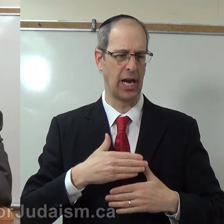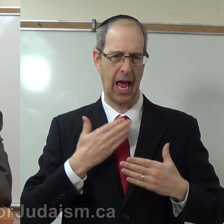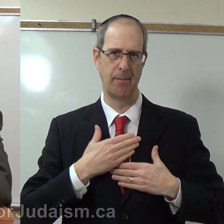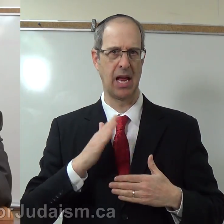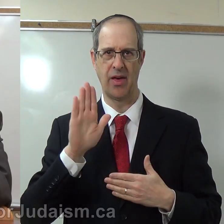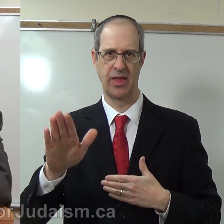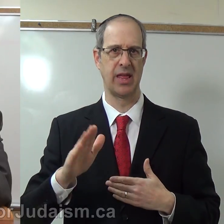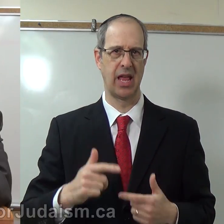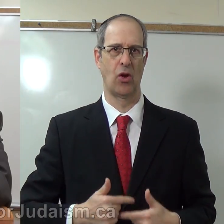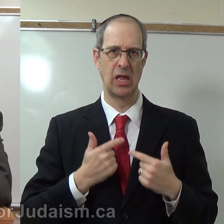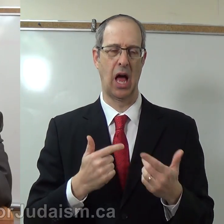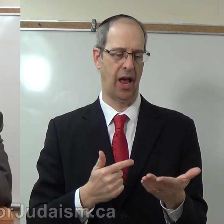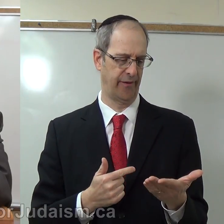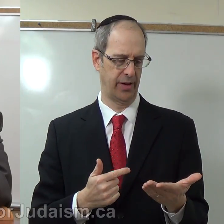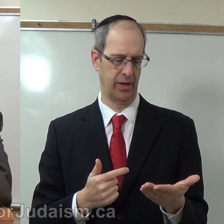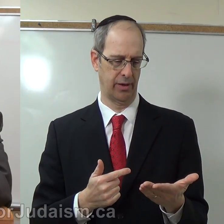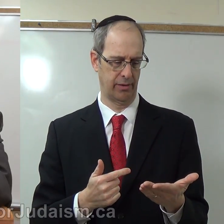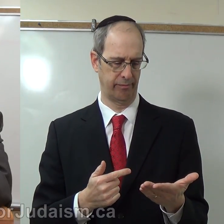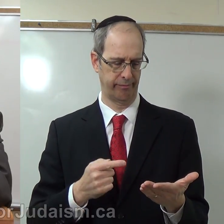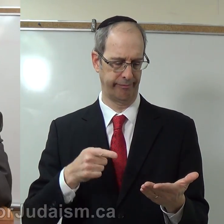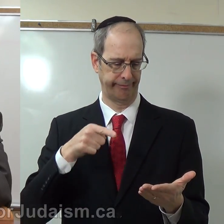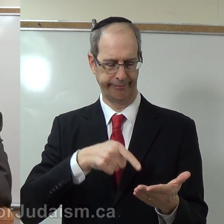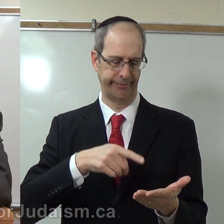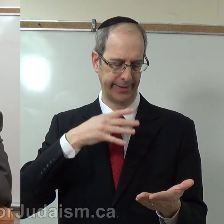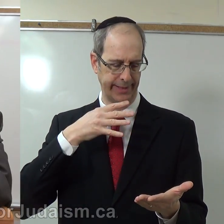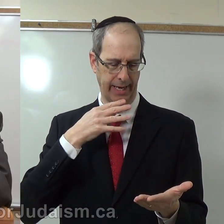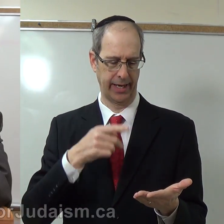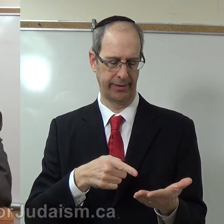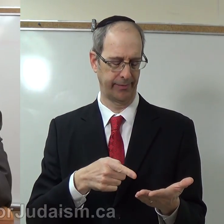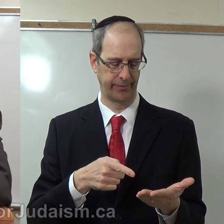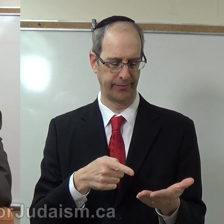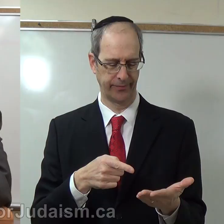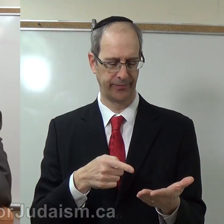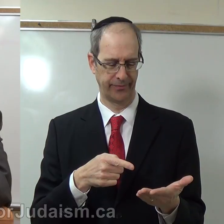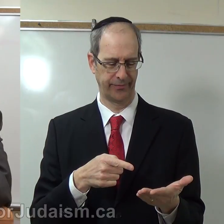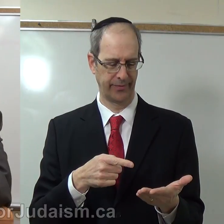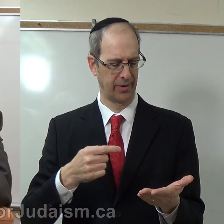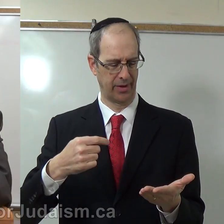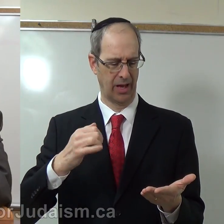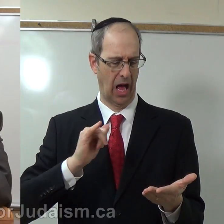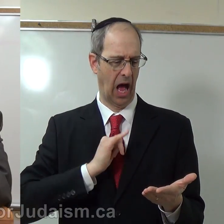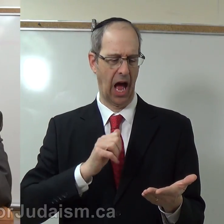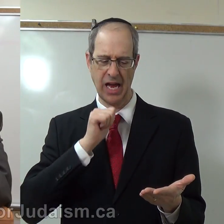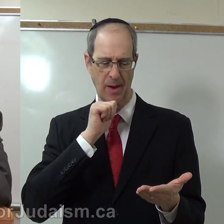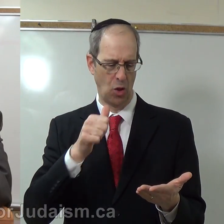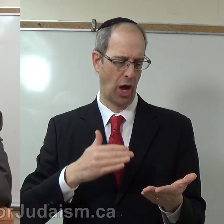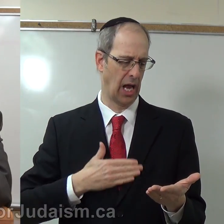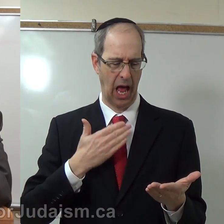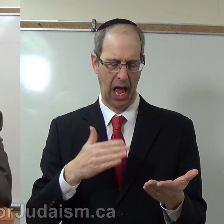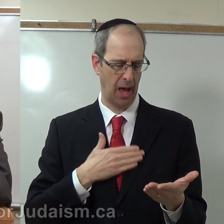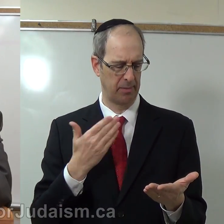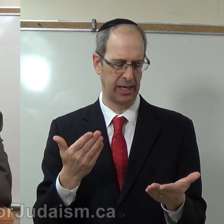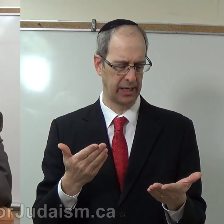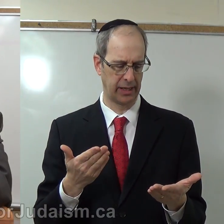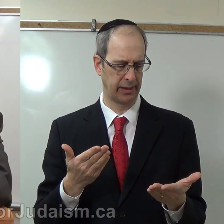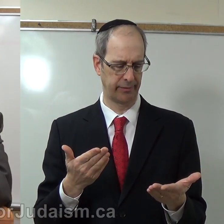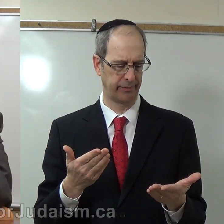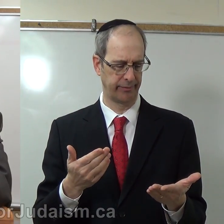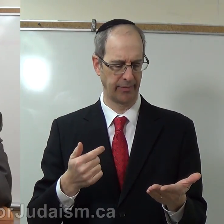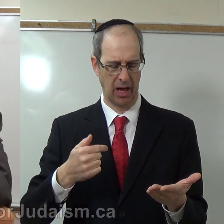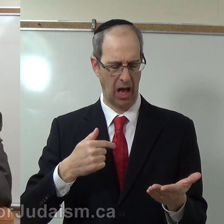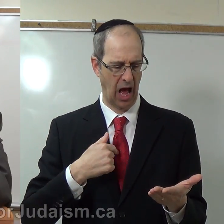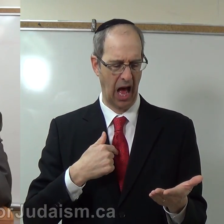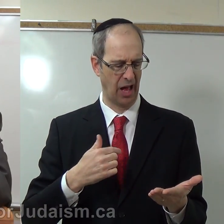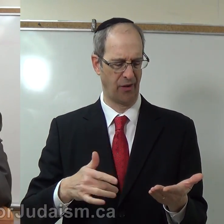their life and the person was saying that I am not happy and